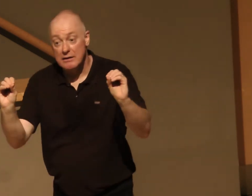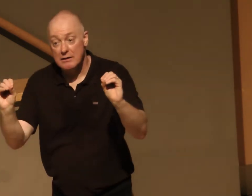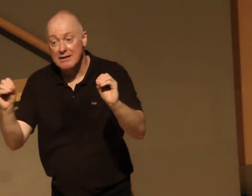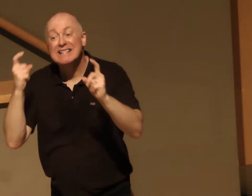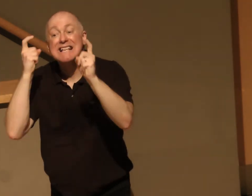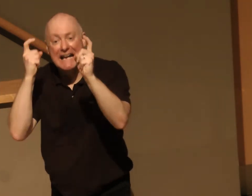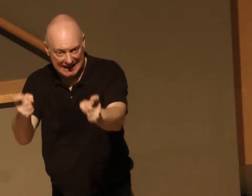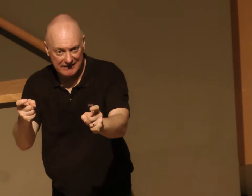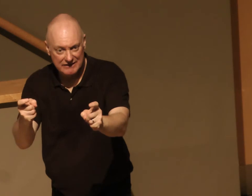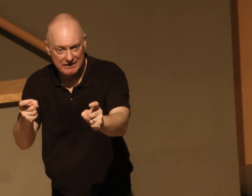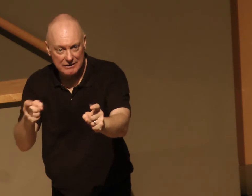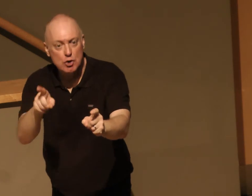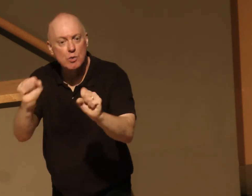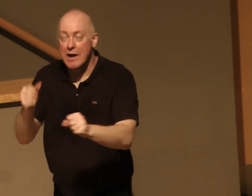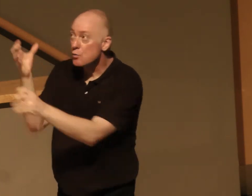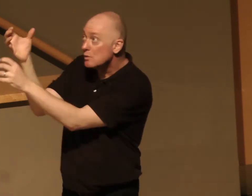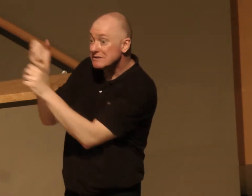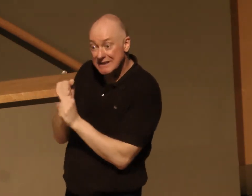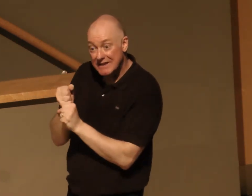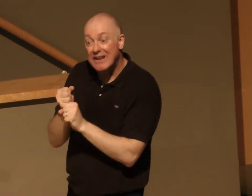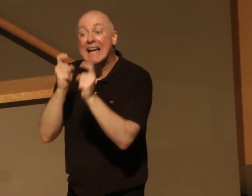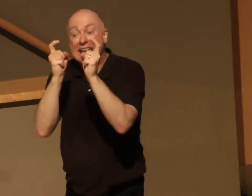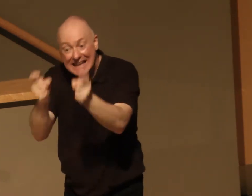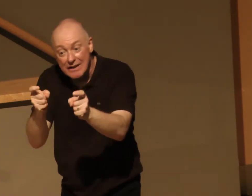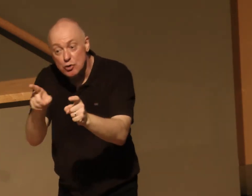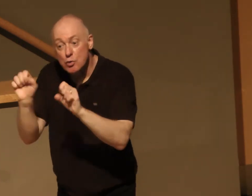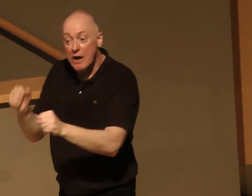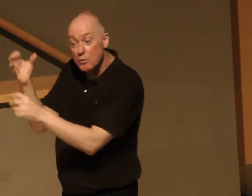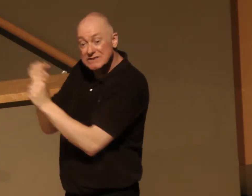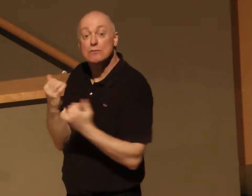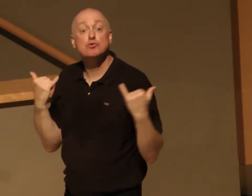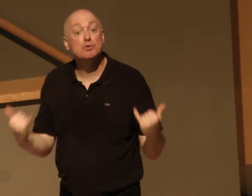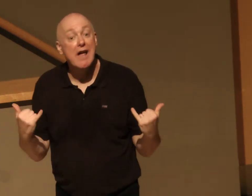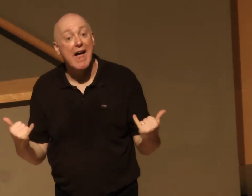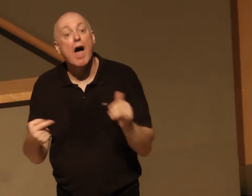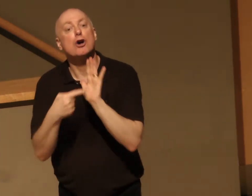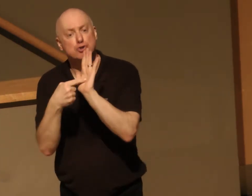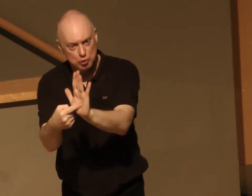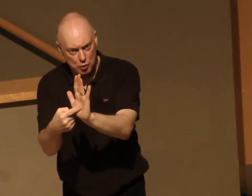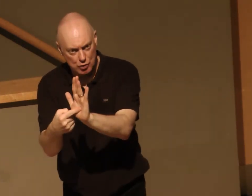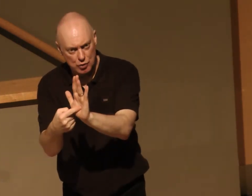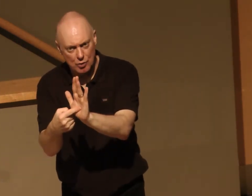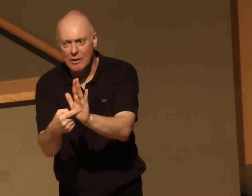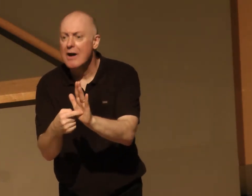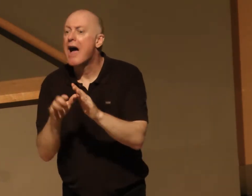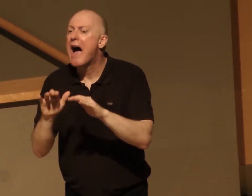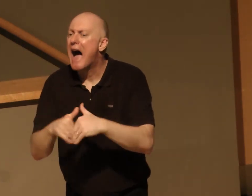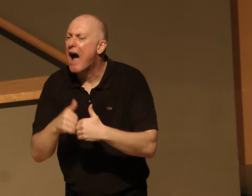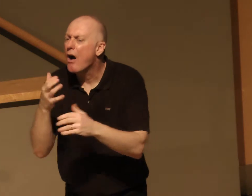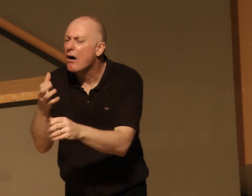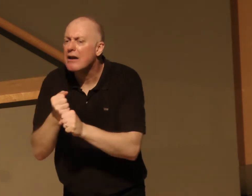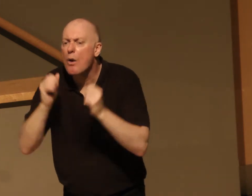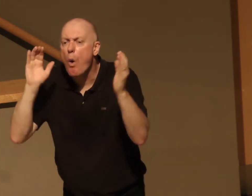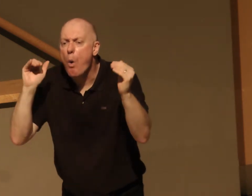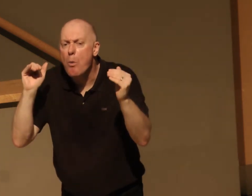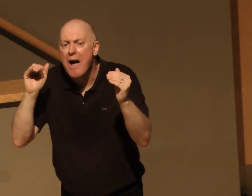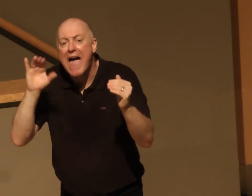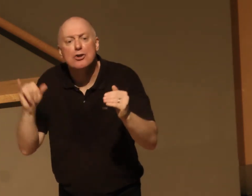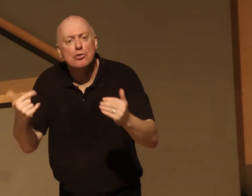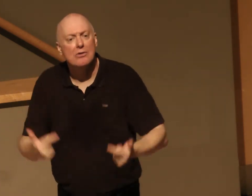receive it's a gift that you can receive today let me show you the path to a life of hope an eternal life on the screen